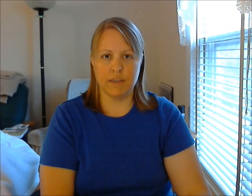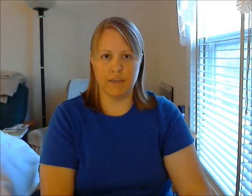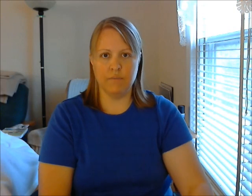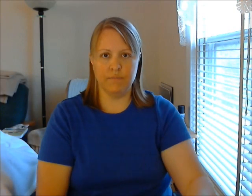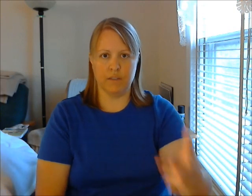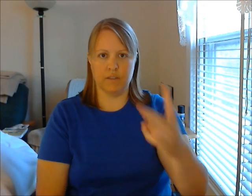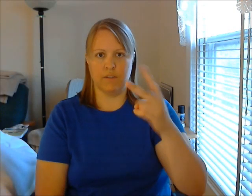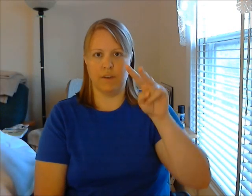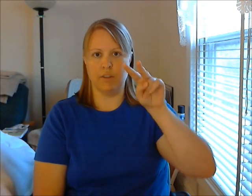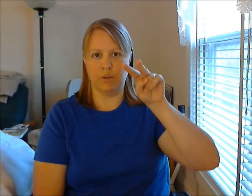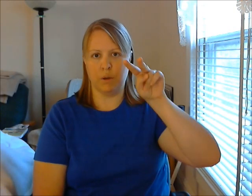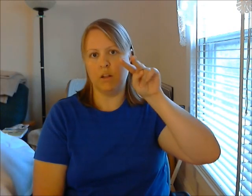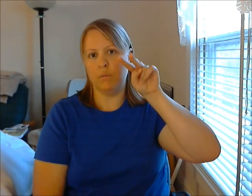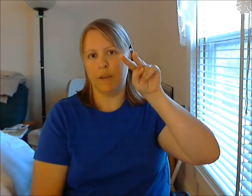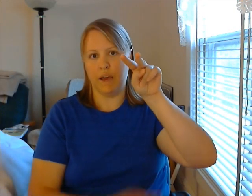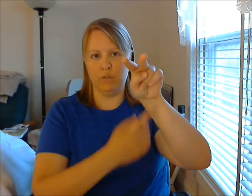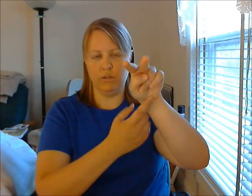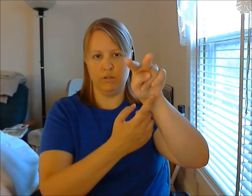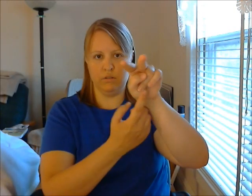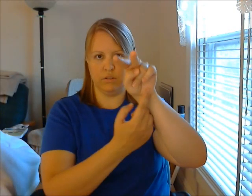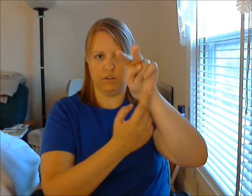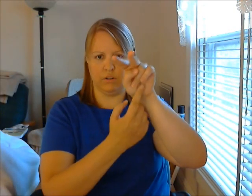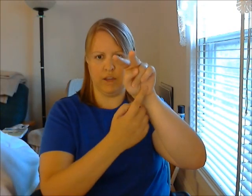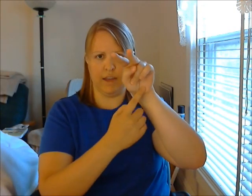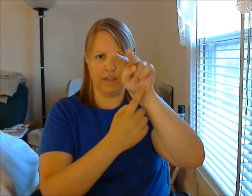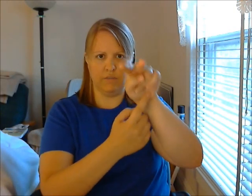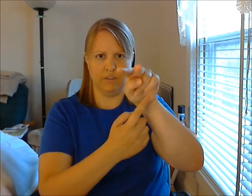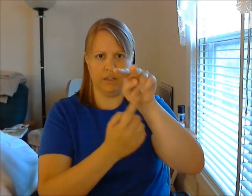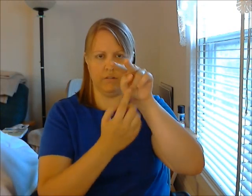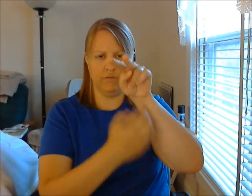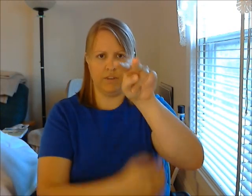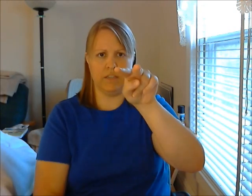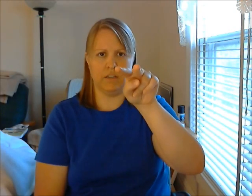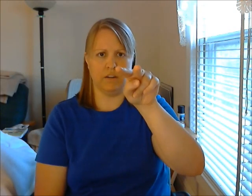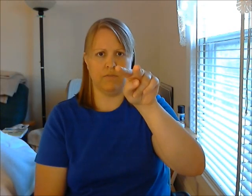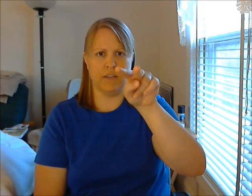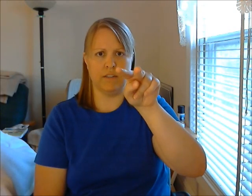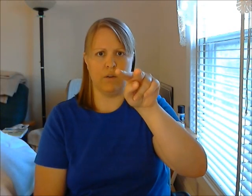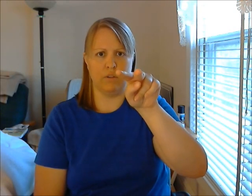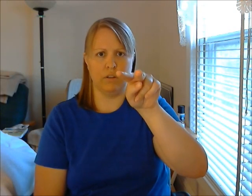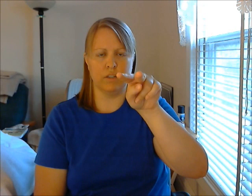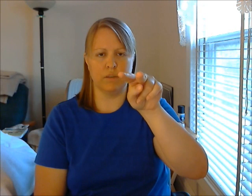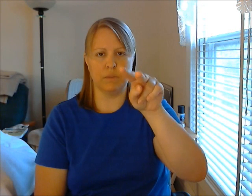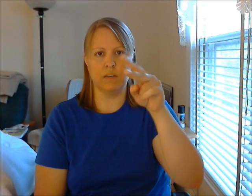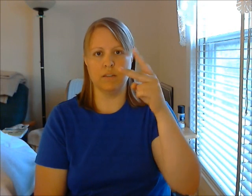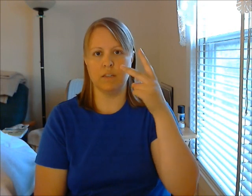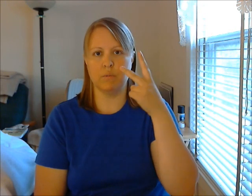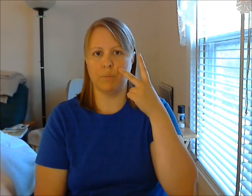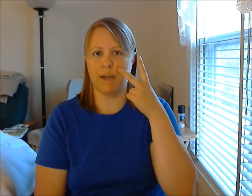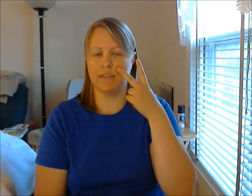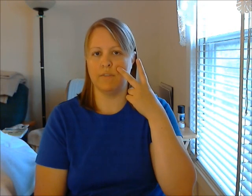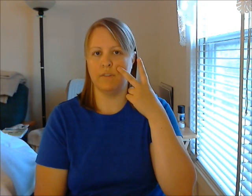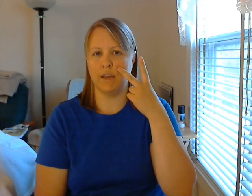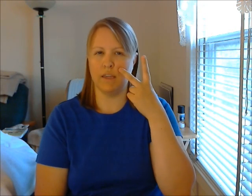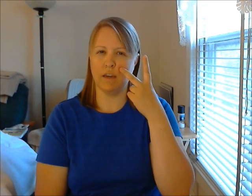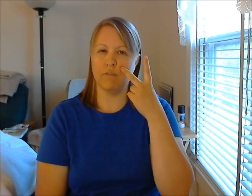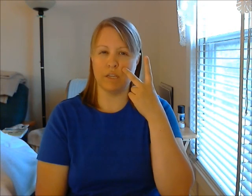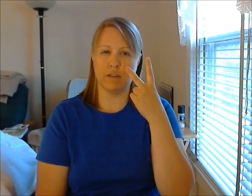See, instead of having your palm out so that you're actively facing your face out to look at something, see is more passive. I think of it as